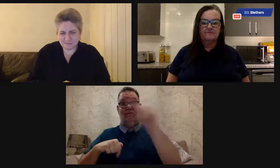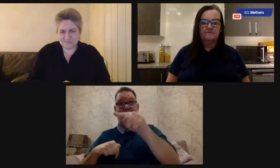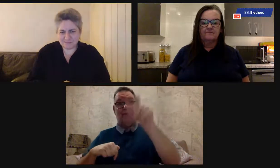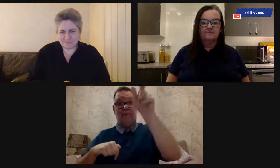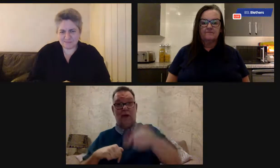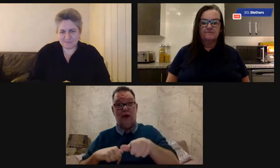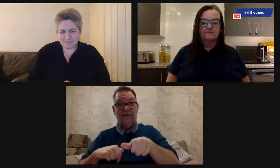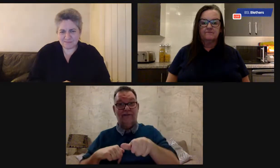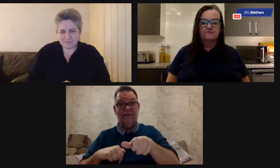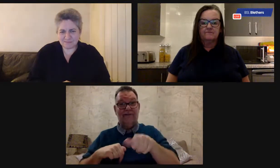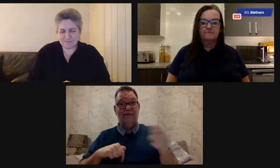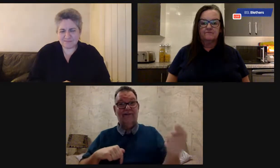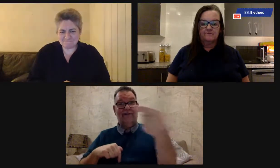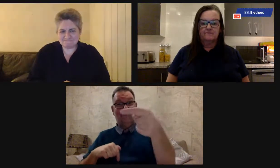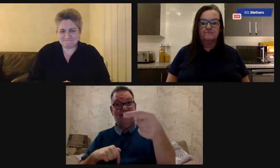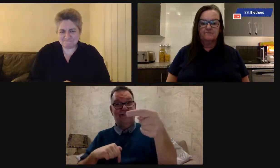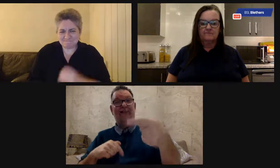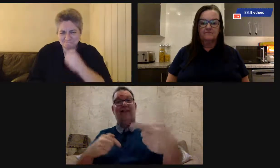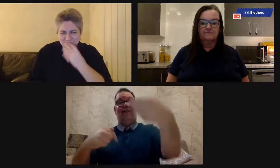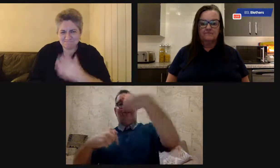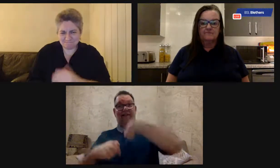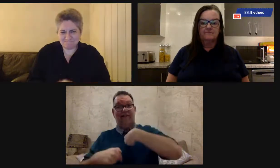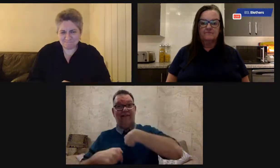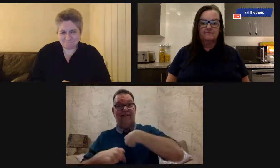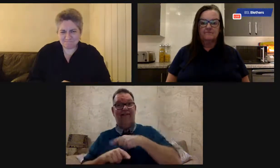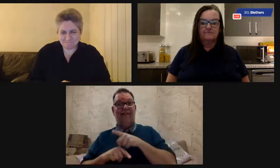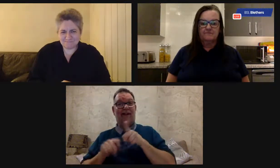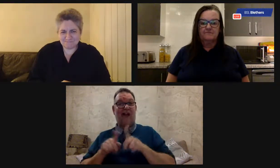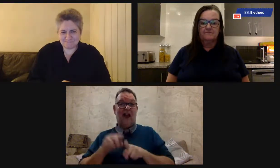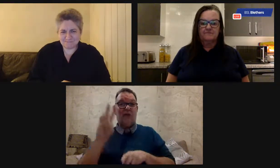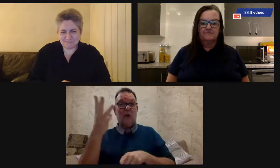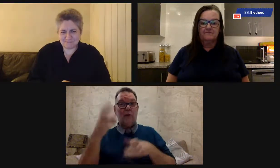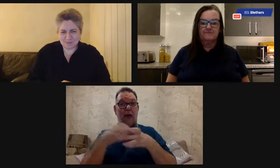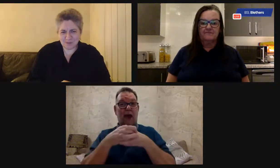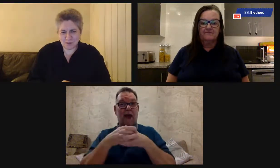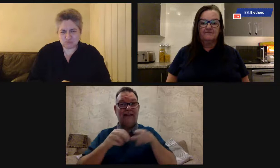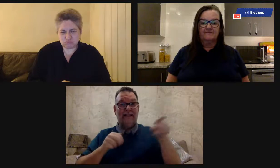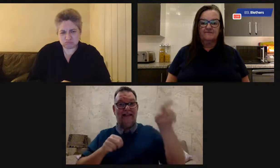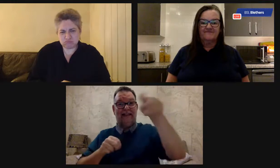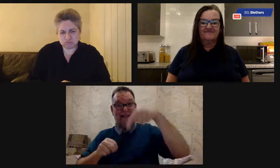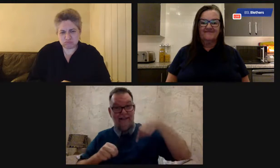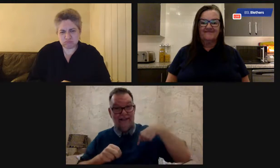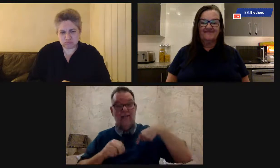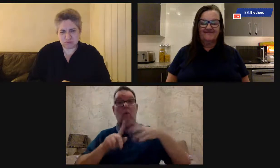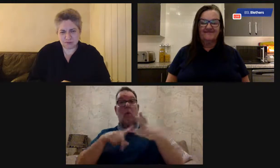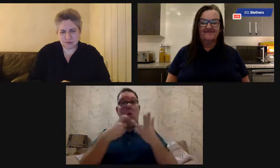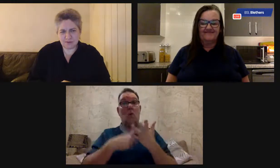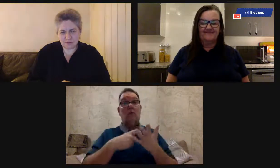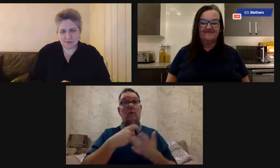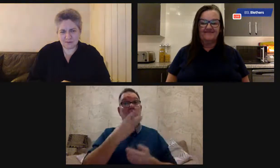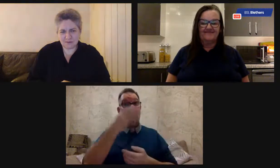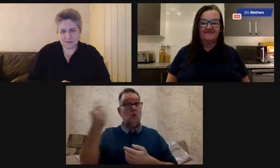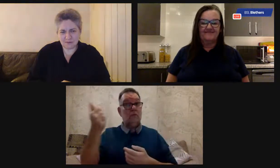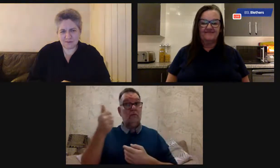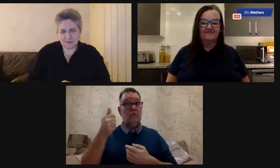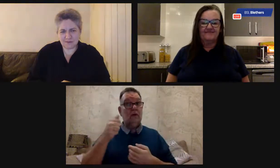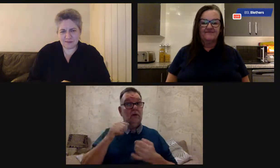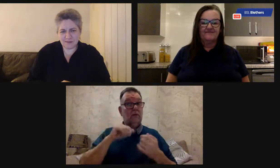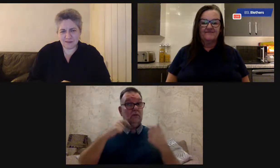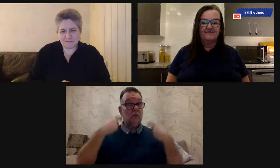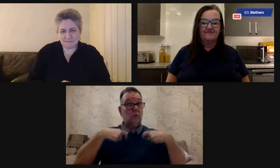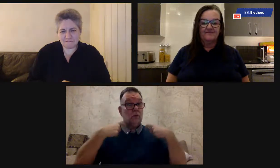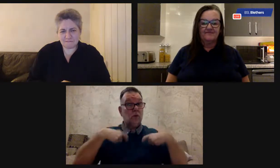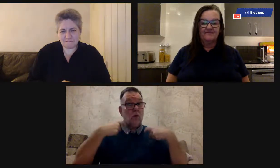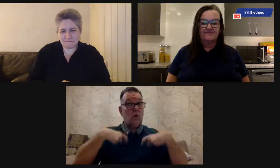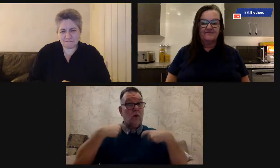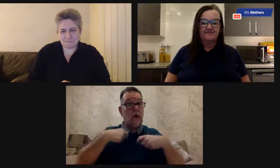that person, or rather, they're texting on behalf of a friend, and they come to me because they don't have access to technology, so